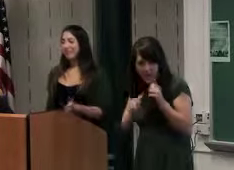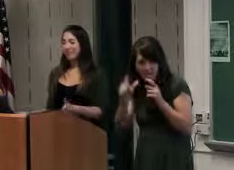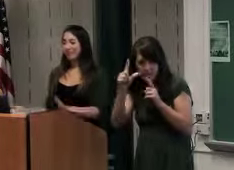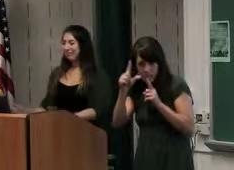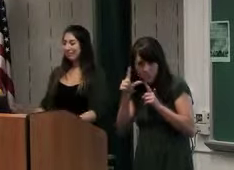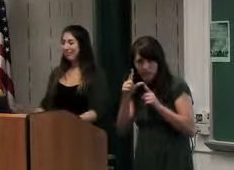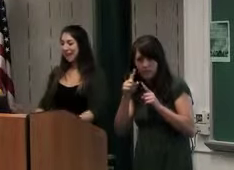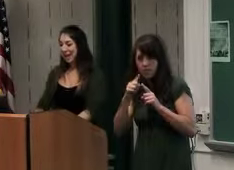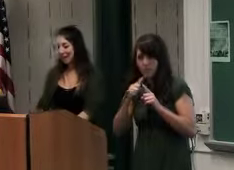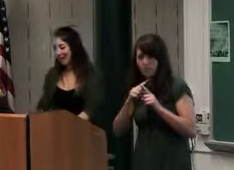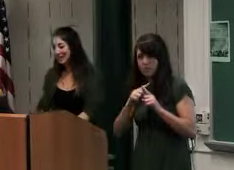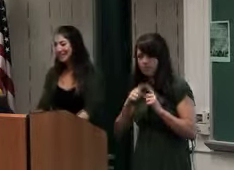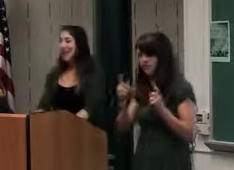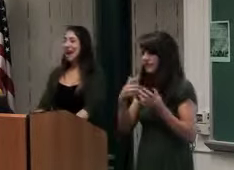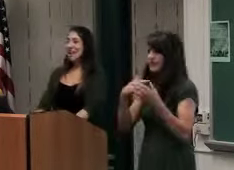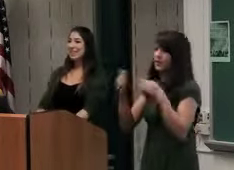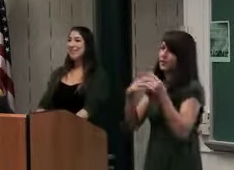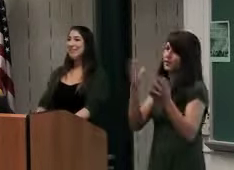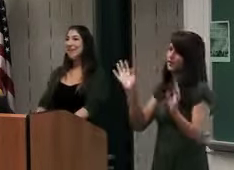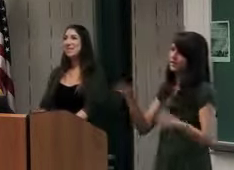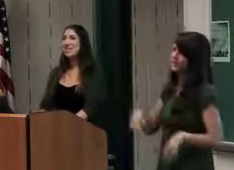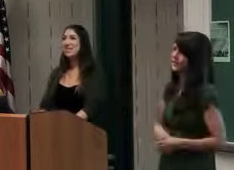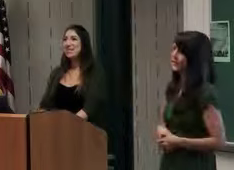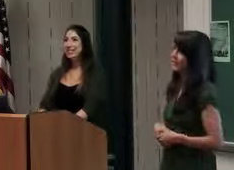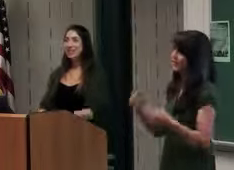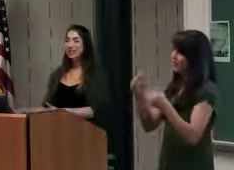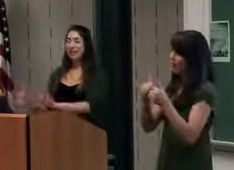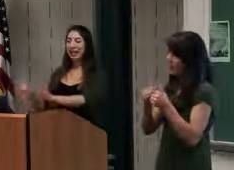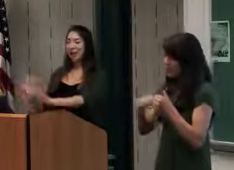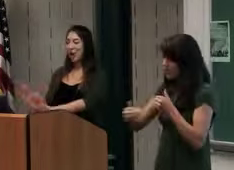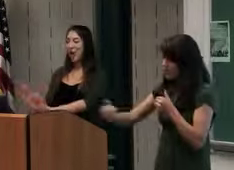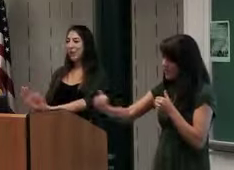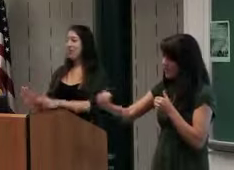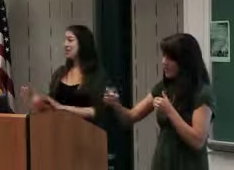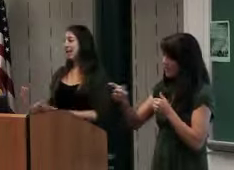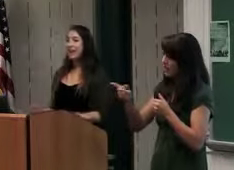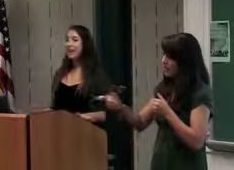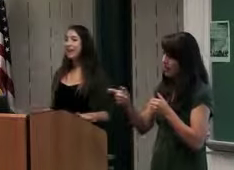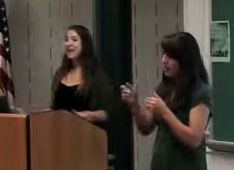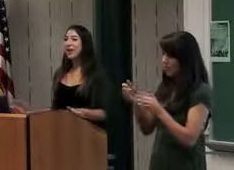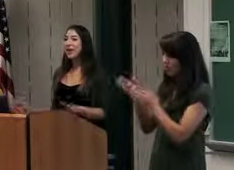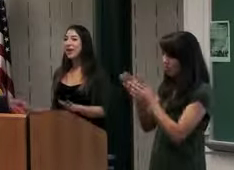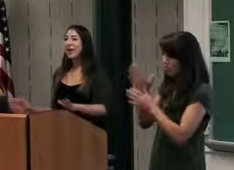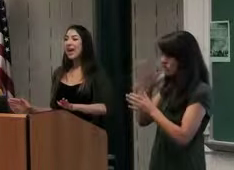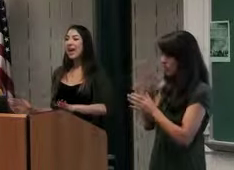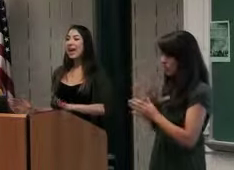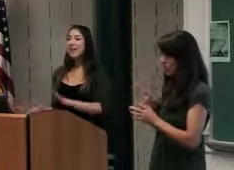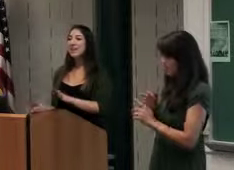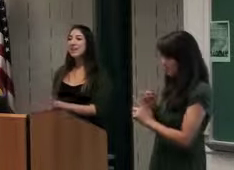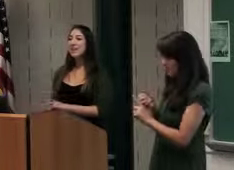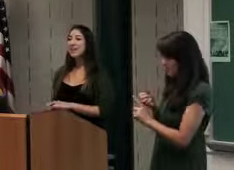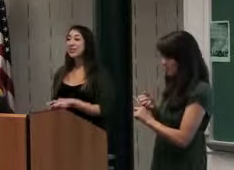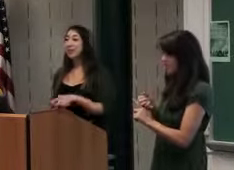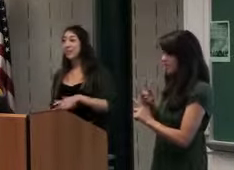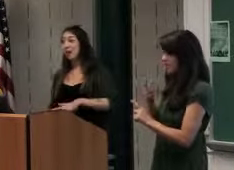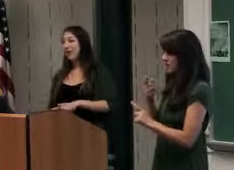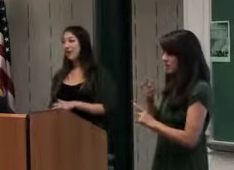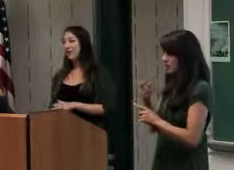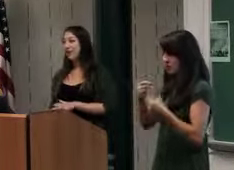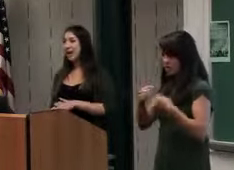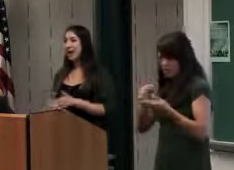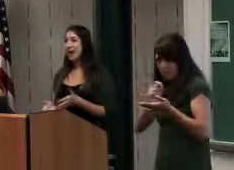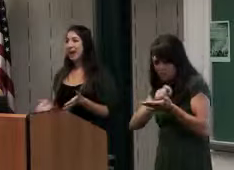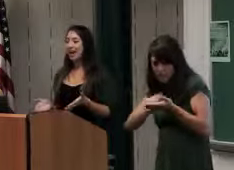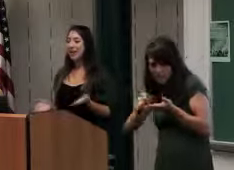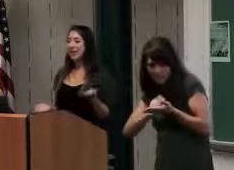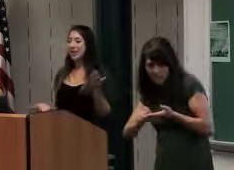But anyways, and then from that point, she started saying, no, I'm just gonna write everything down, and that really took a lot of my